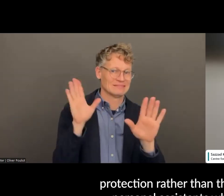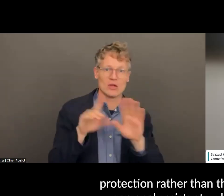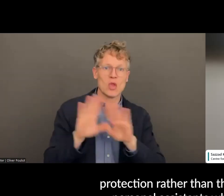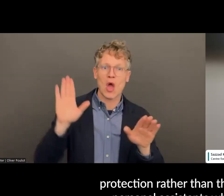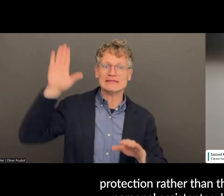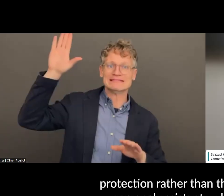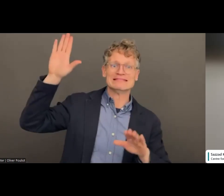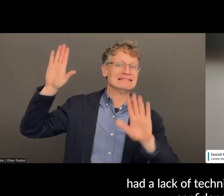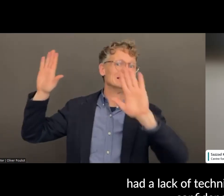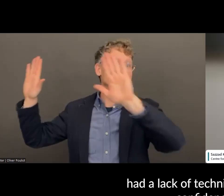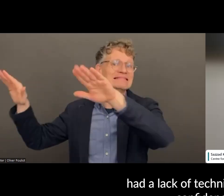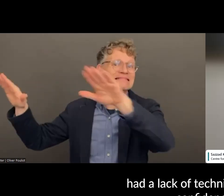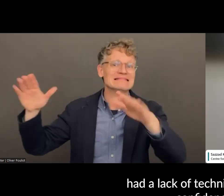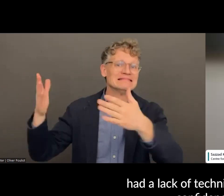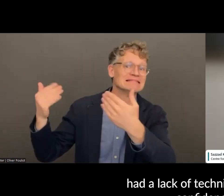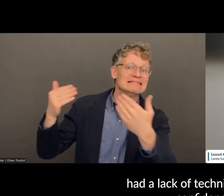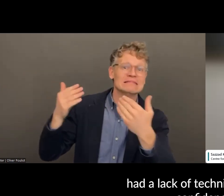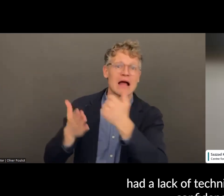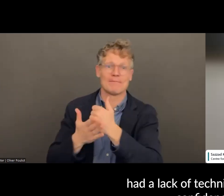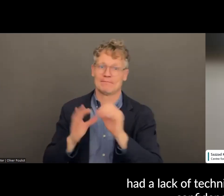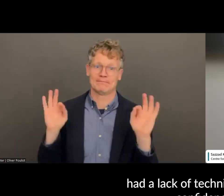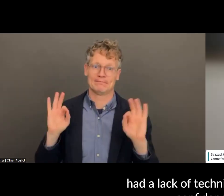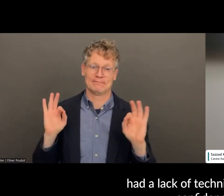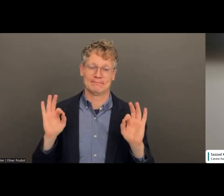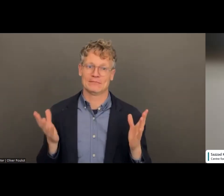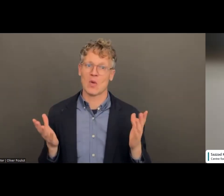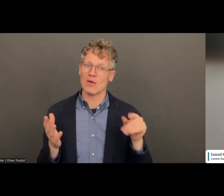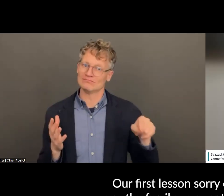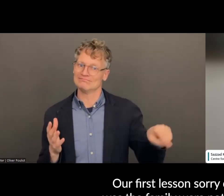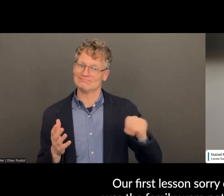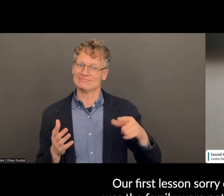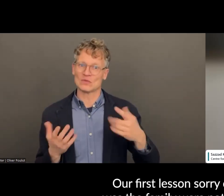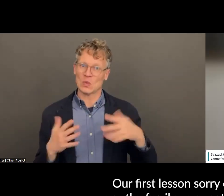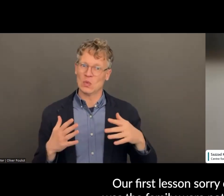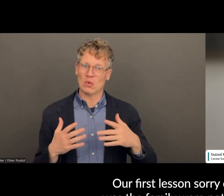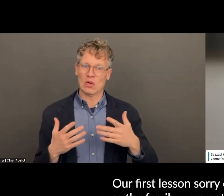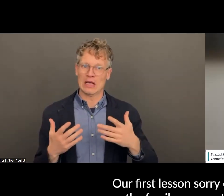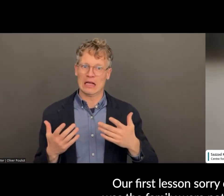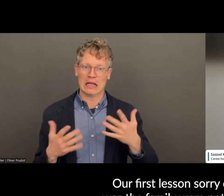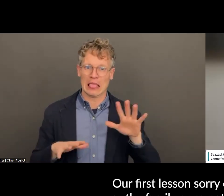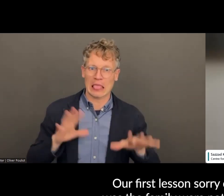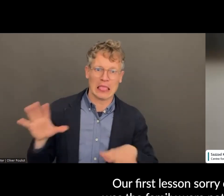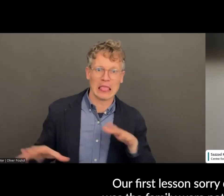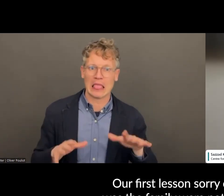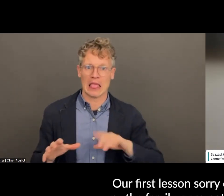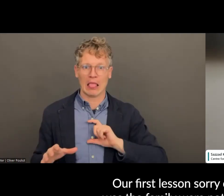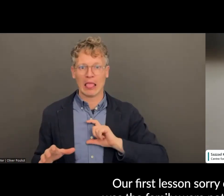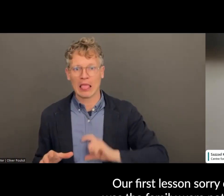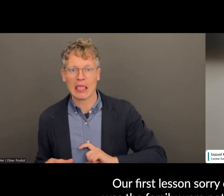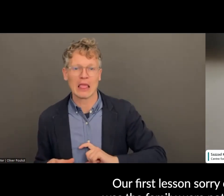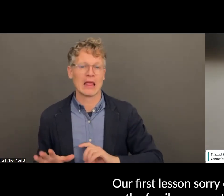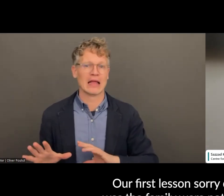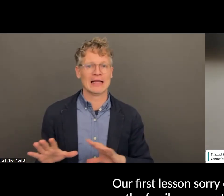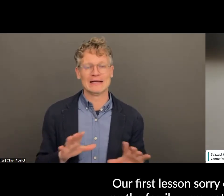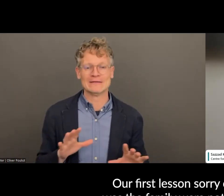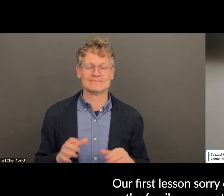assistance where they exist lack of technical skill and confidence. Our first lesson,